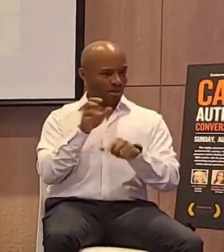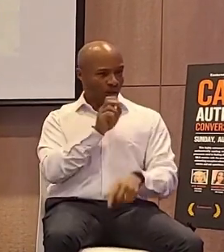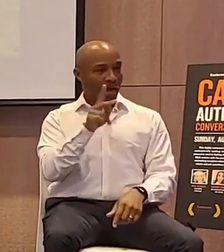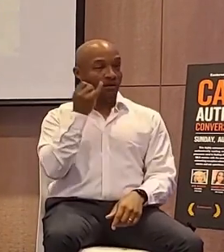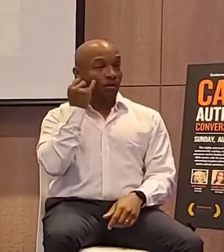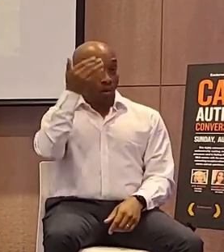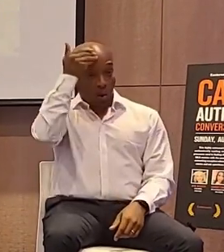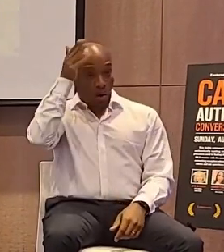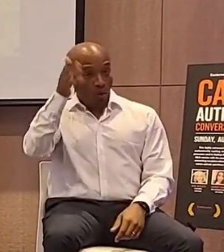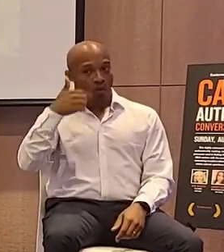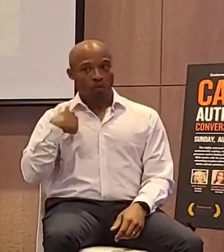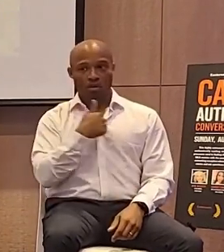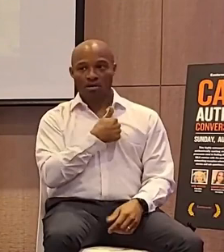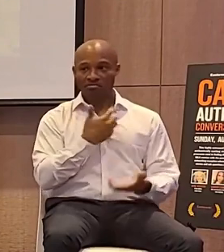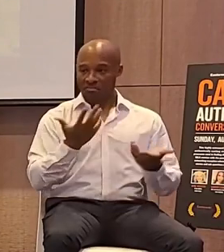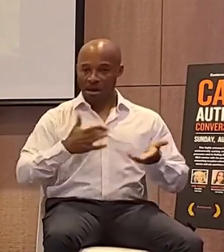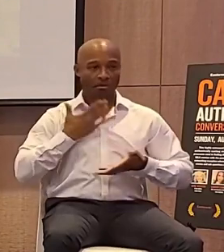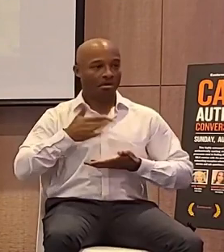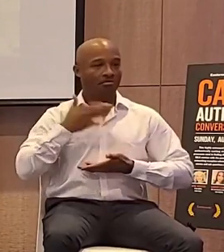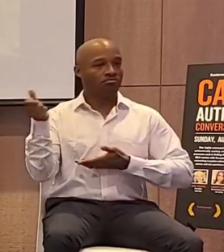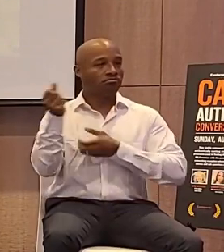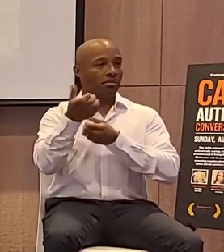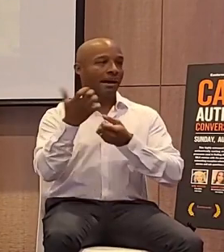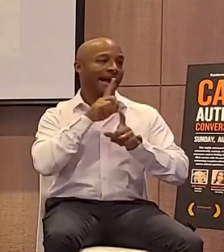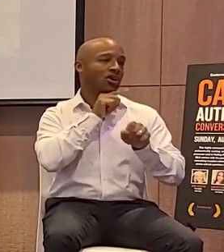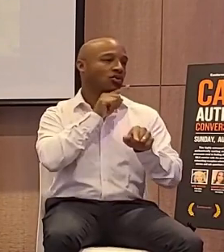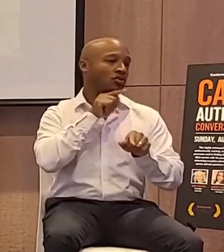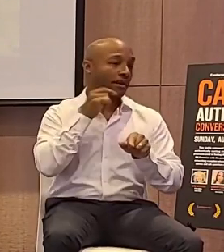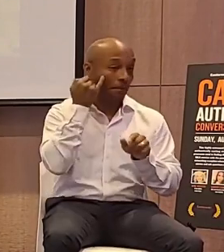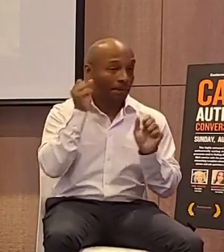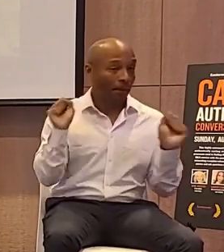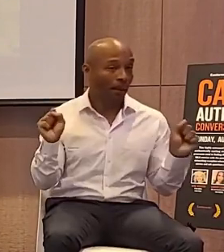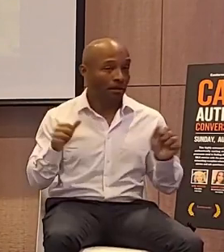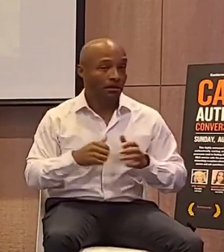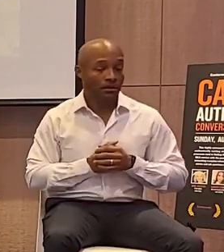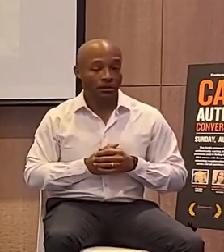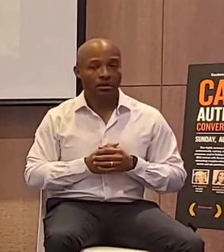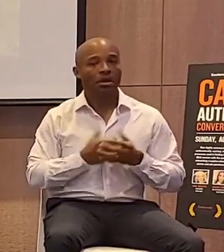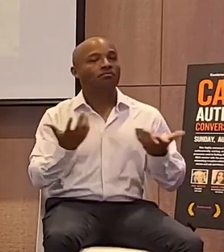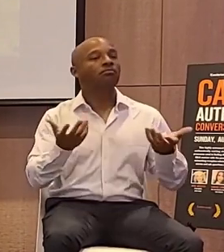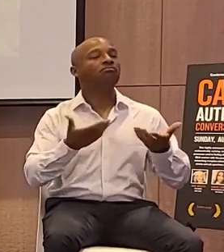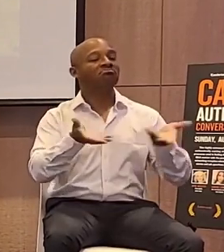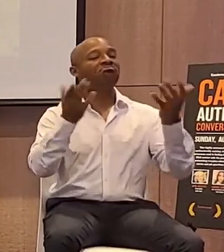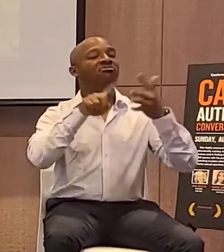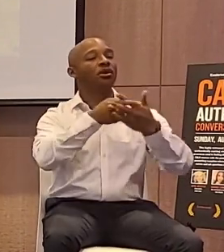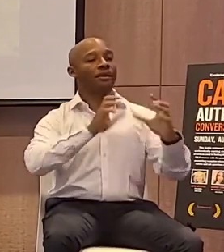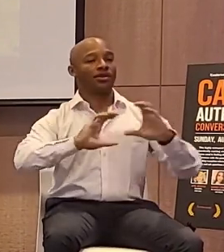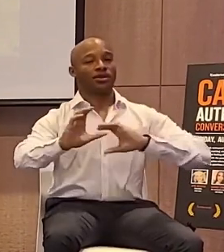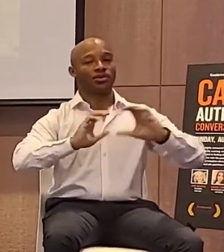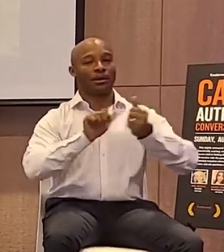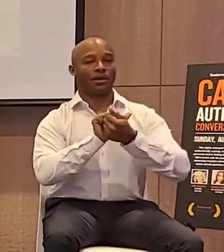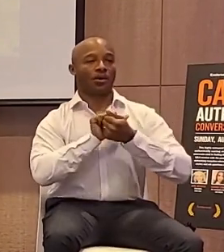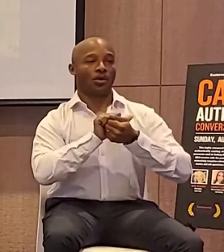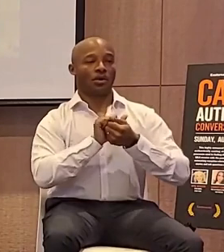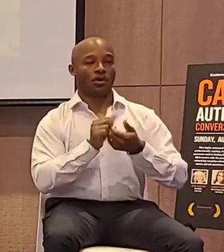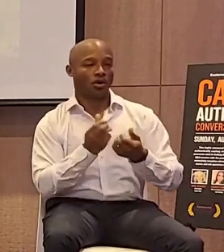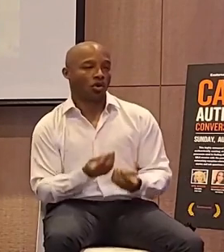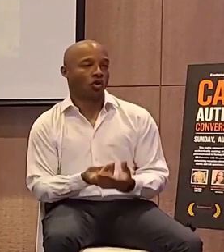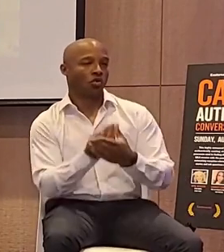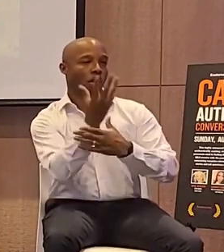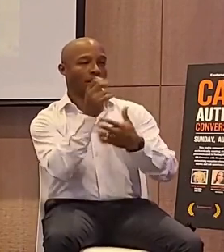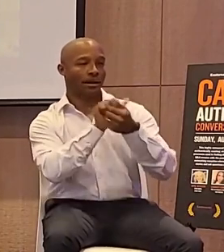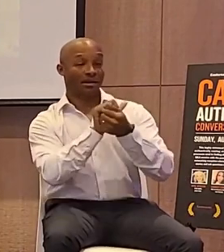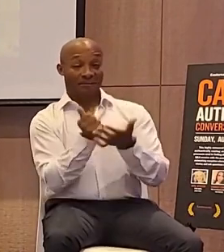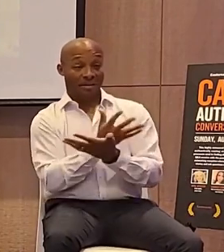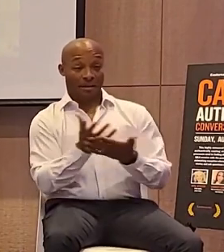have some answers for you if possible, or let's have the conversation together. Let's grow together. Everything that I am is because I've